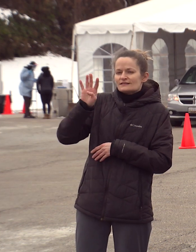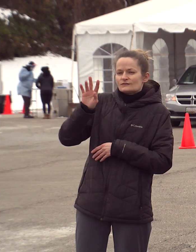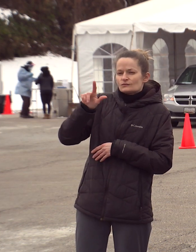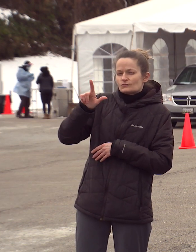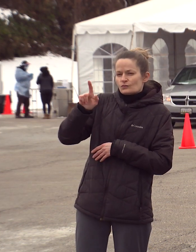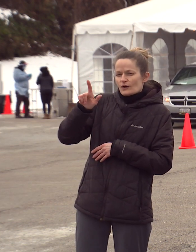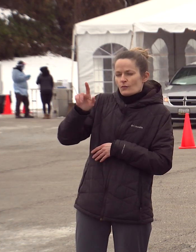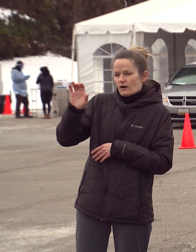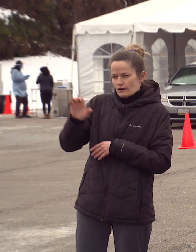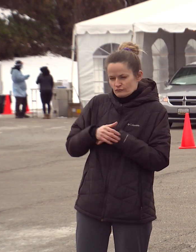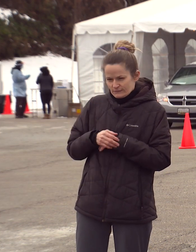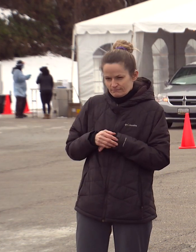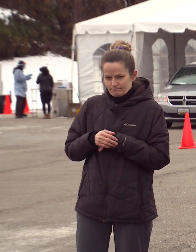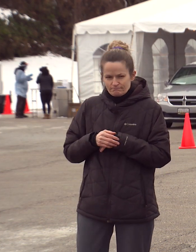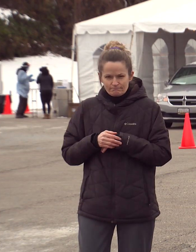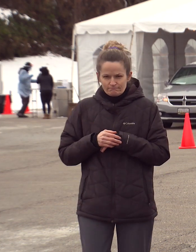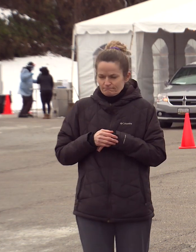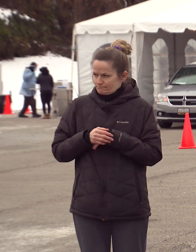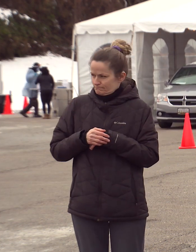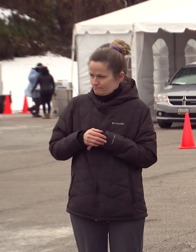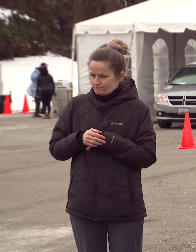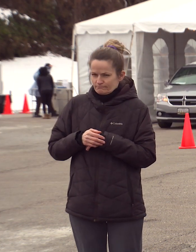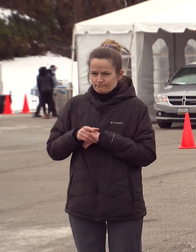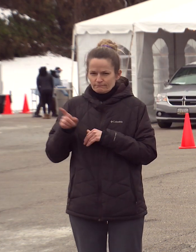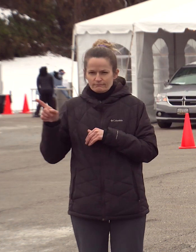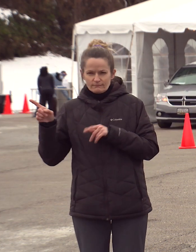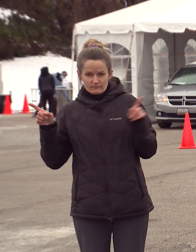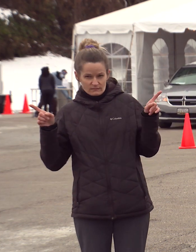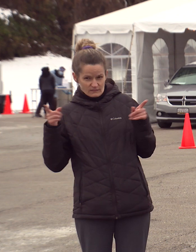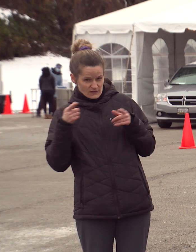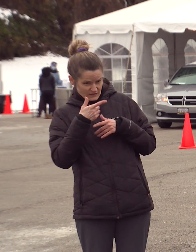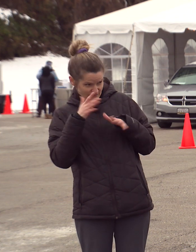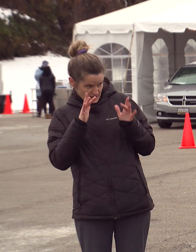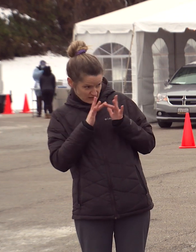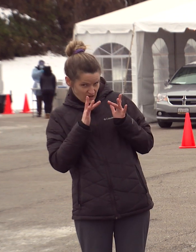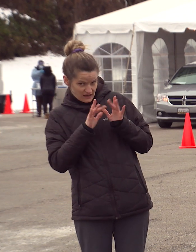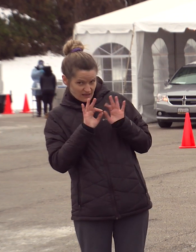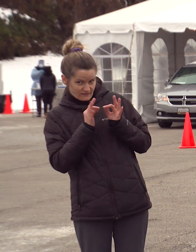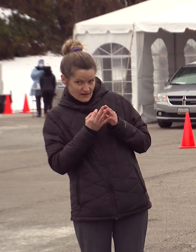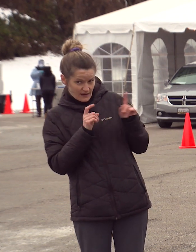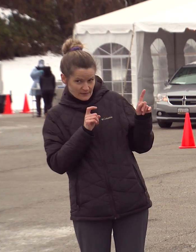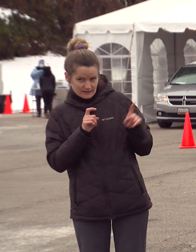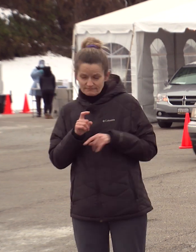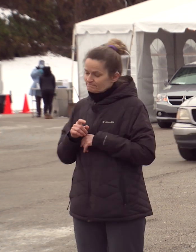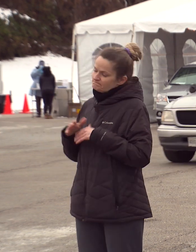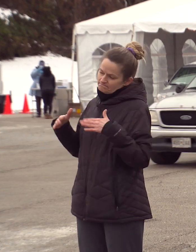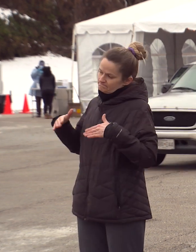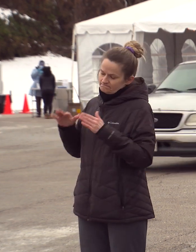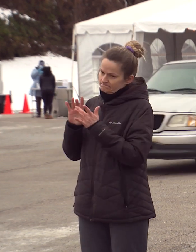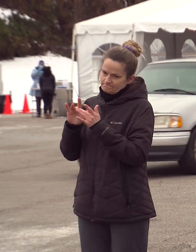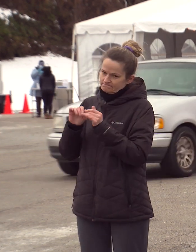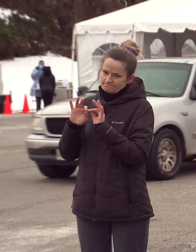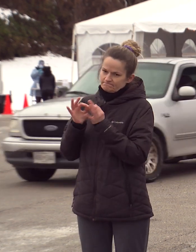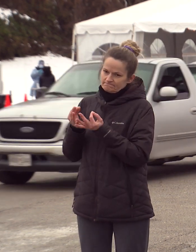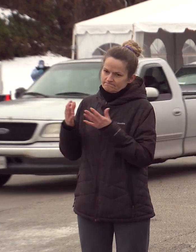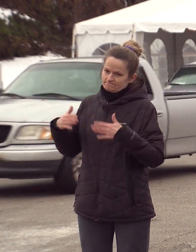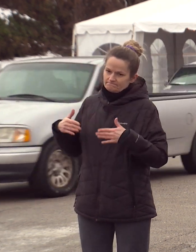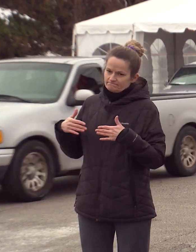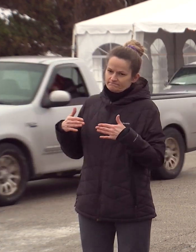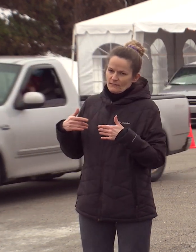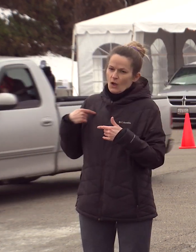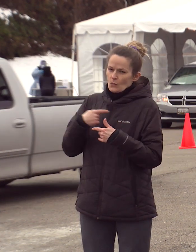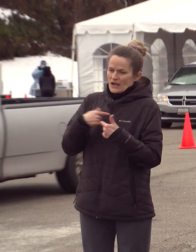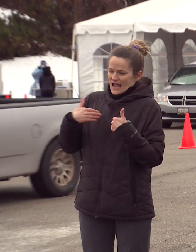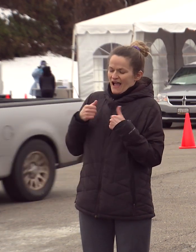By chance, have you been in touch with anyone in the family? No, not as yet. There's a process for when they ask me to reach out.